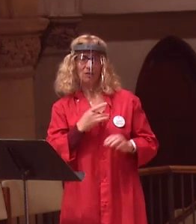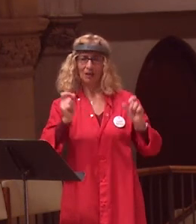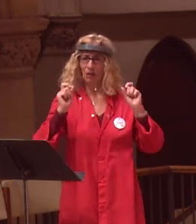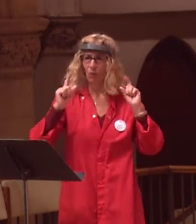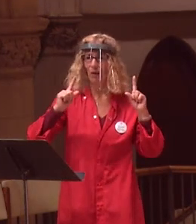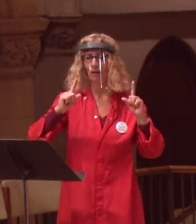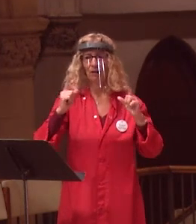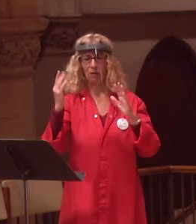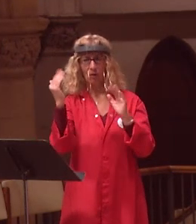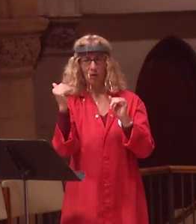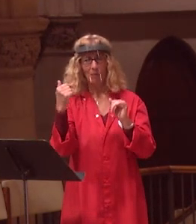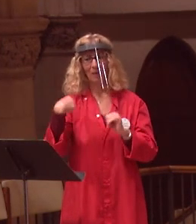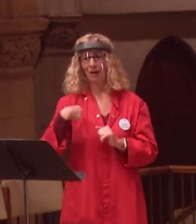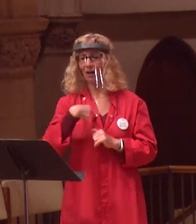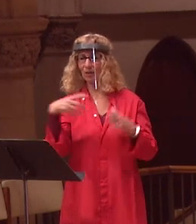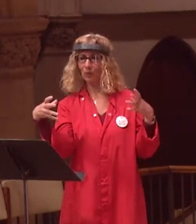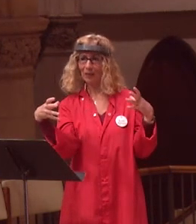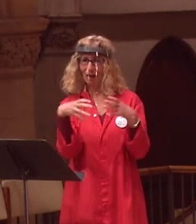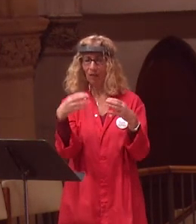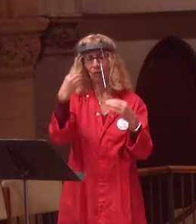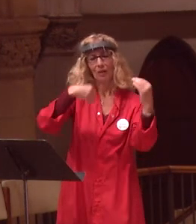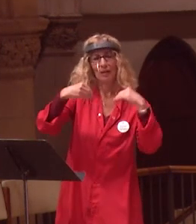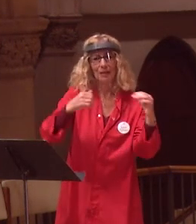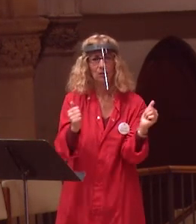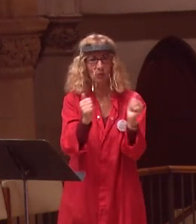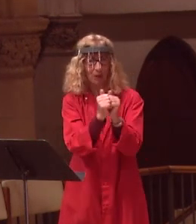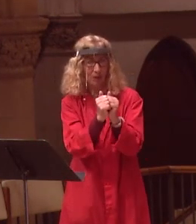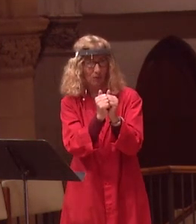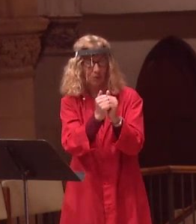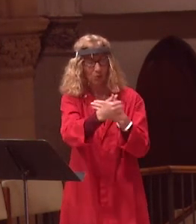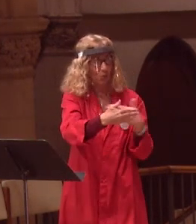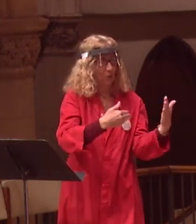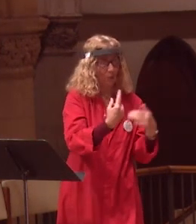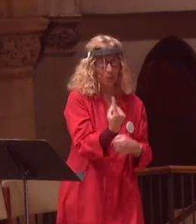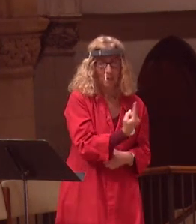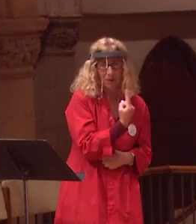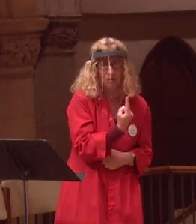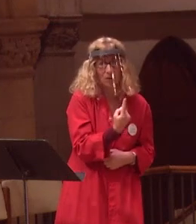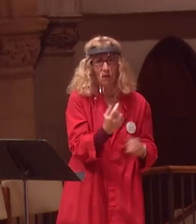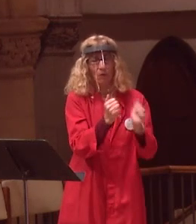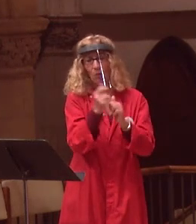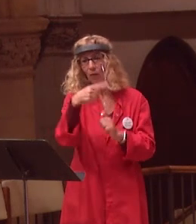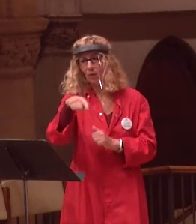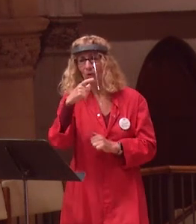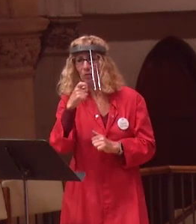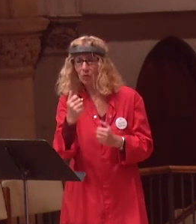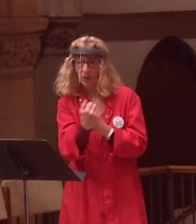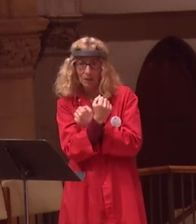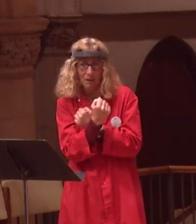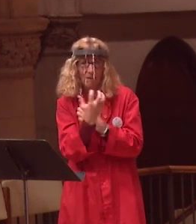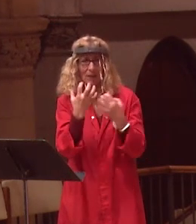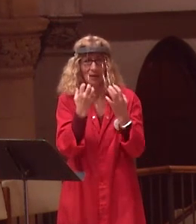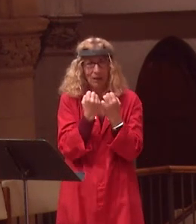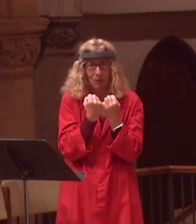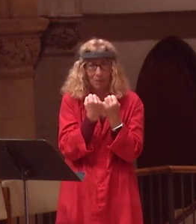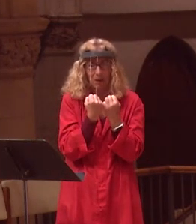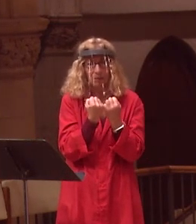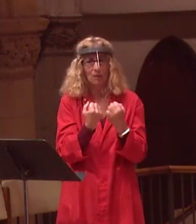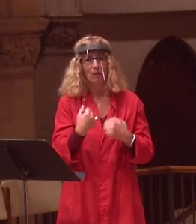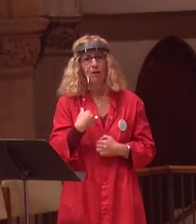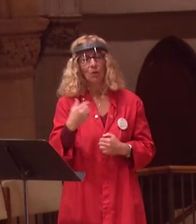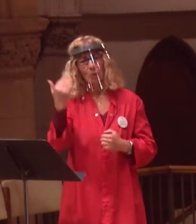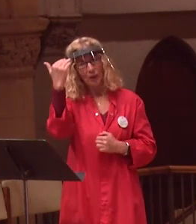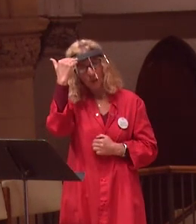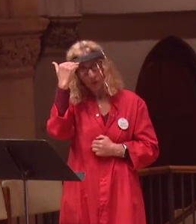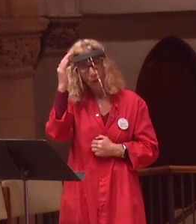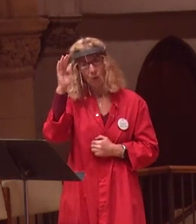That as we gather and eat together, whether we are by ourselves or with those we love and care about, we know